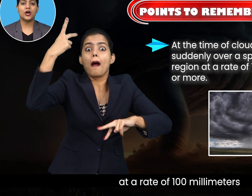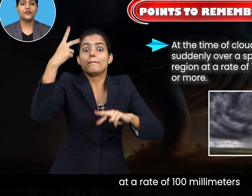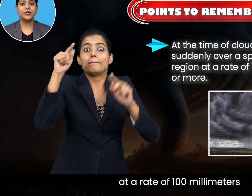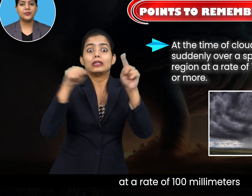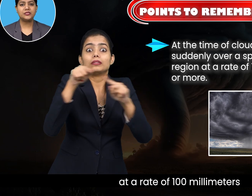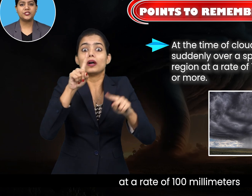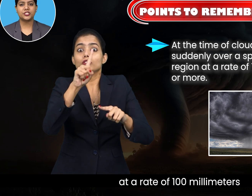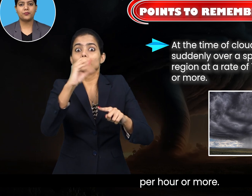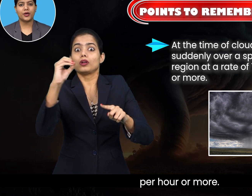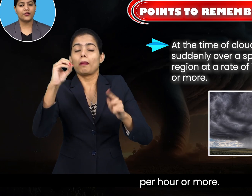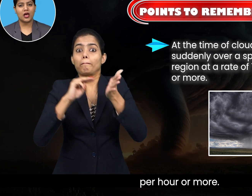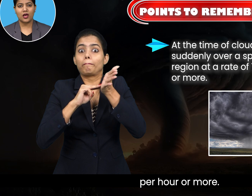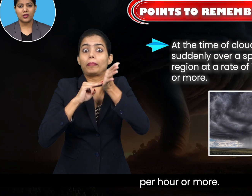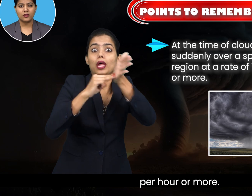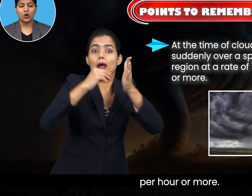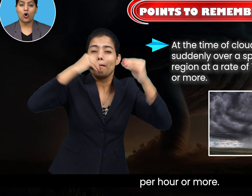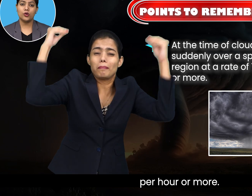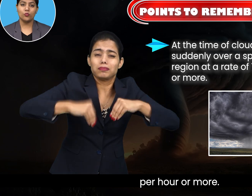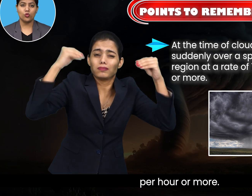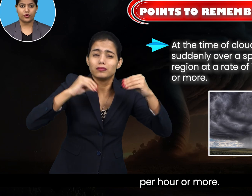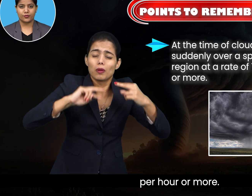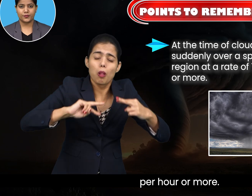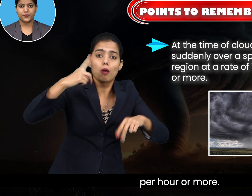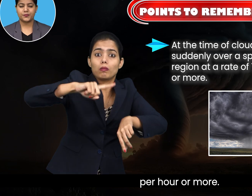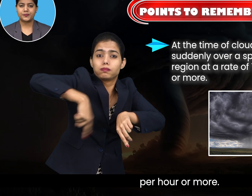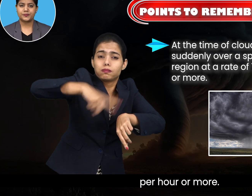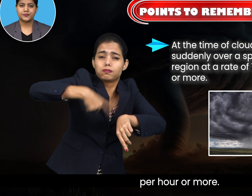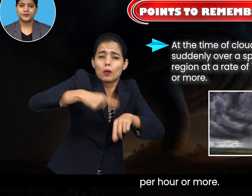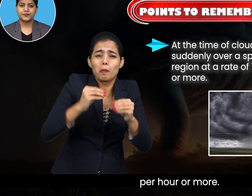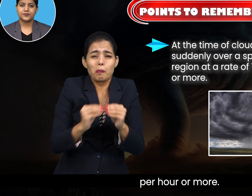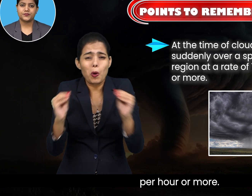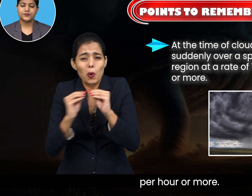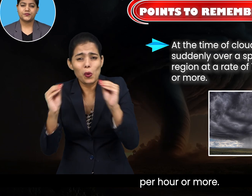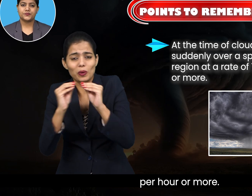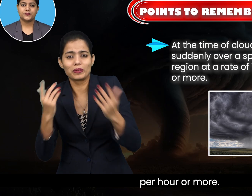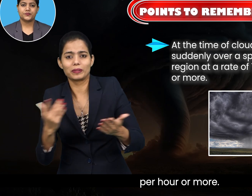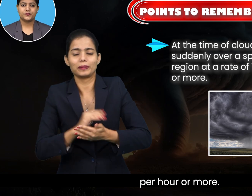of 100 mm per hour or more.